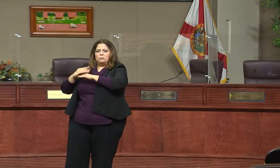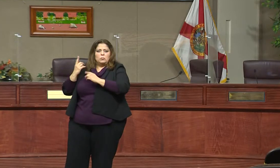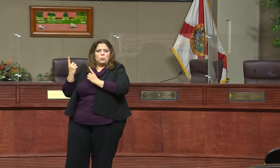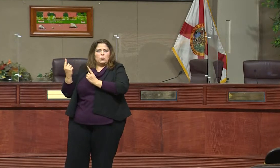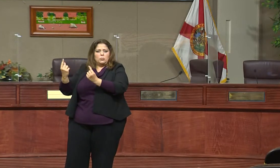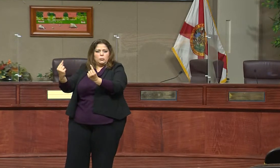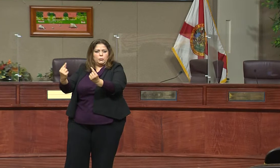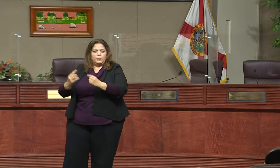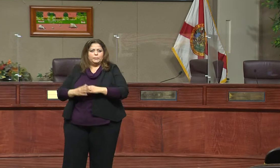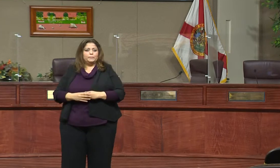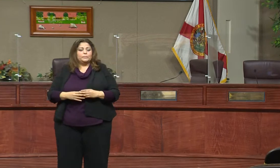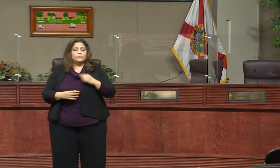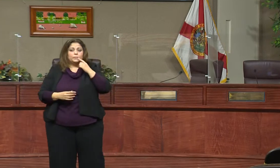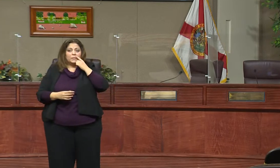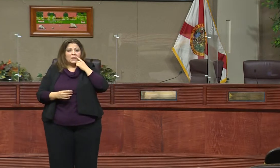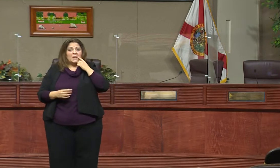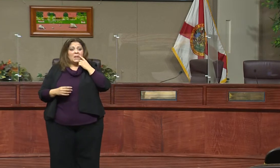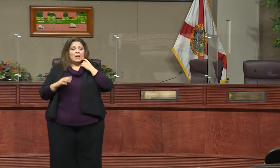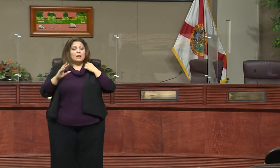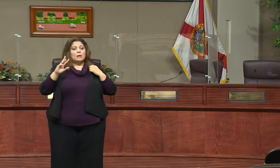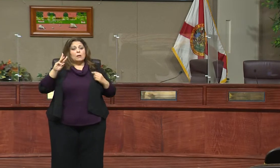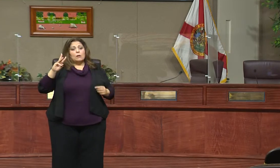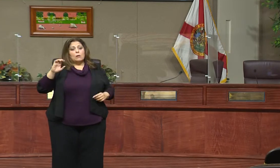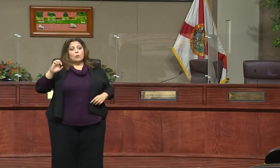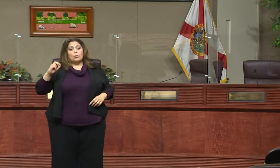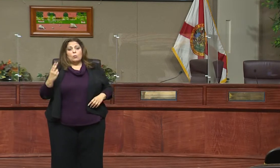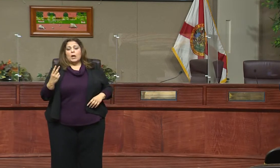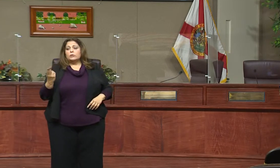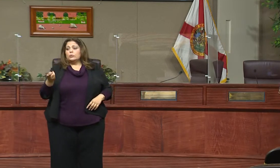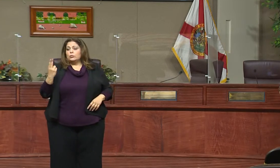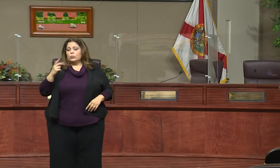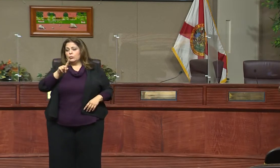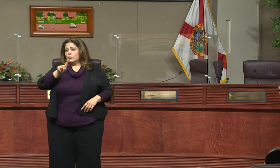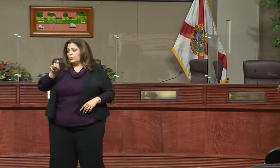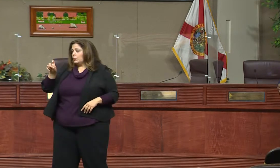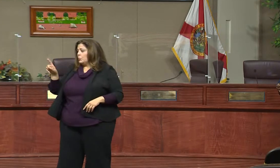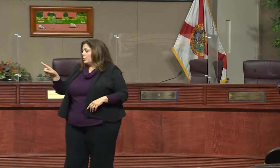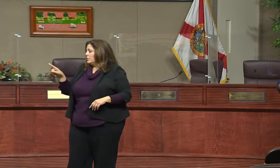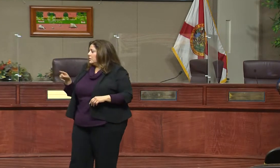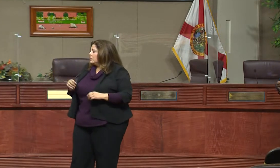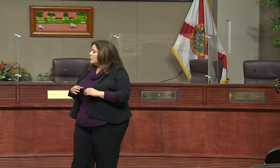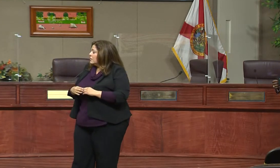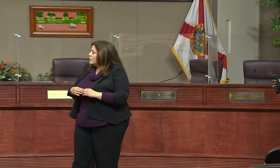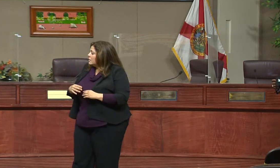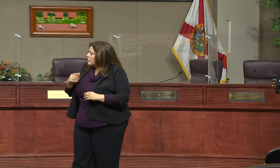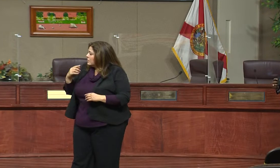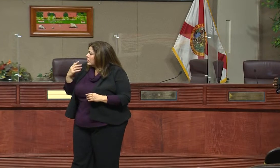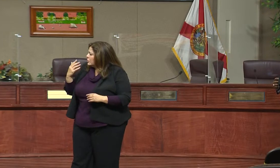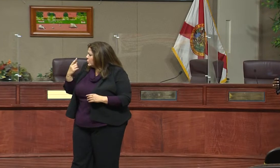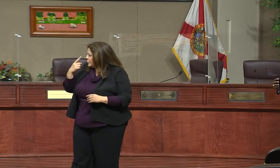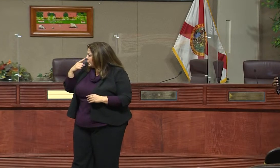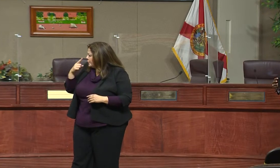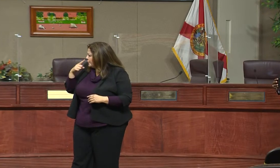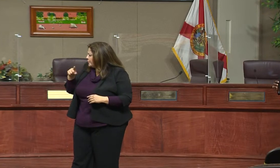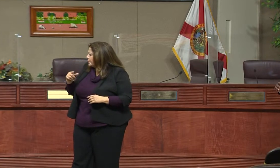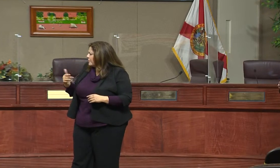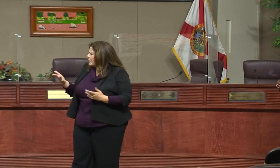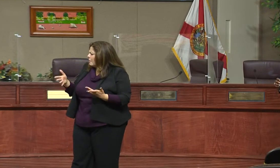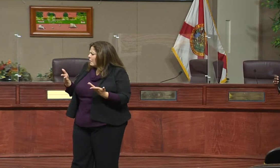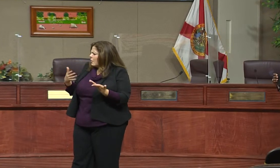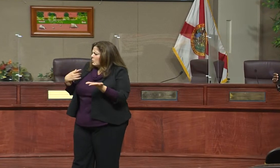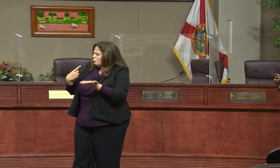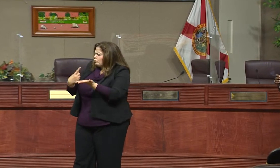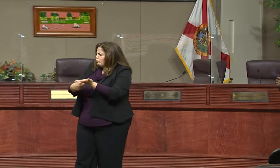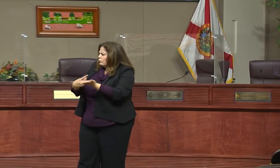All right. Matt Lapoli from West 2. My questions for Ms. Chu. If you could, can we talk about how